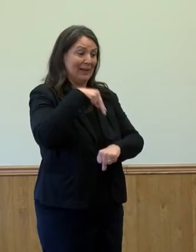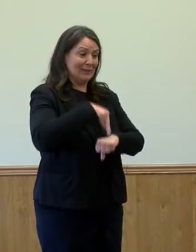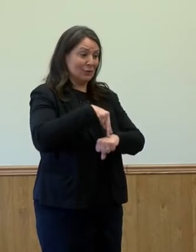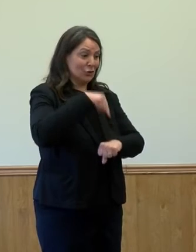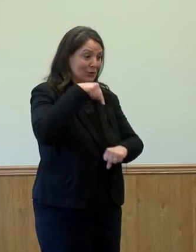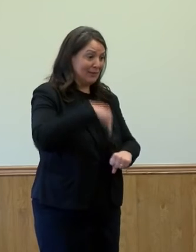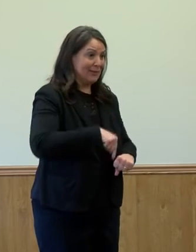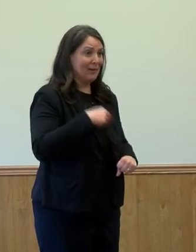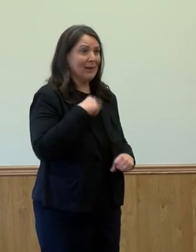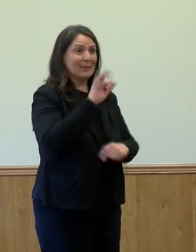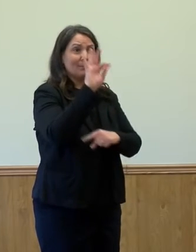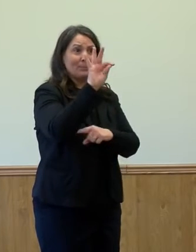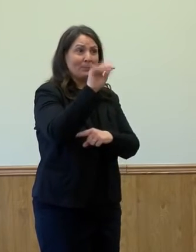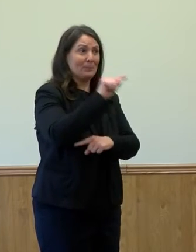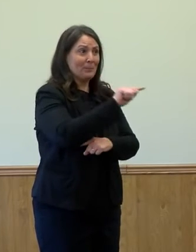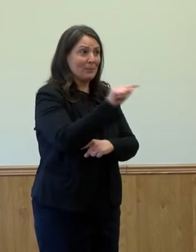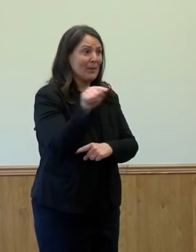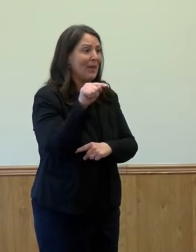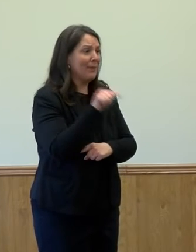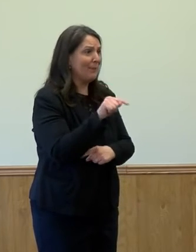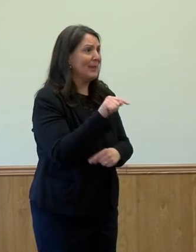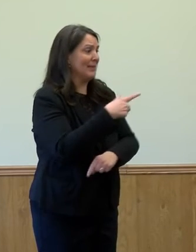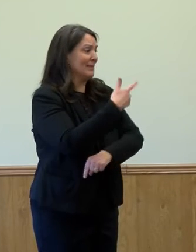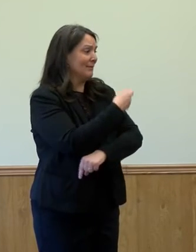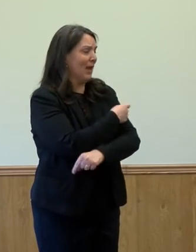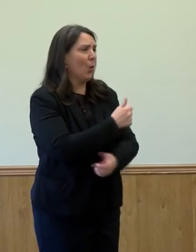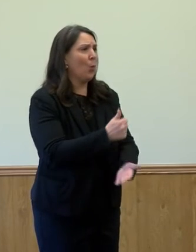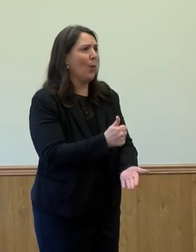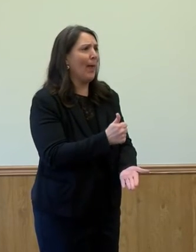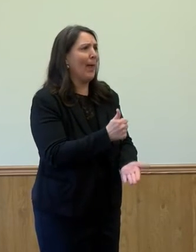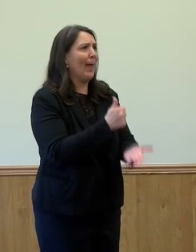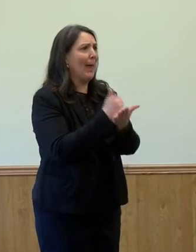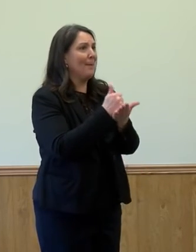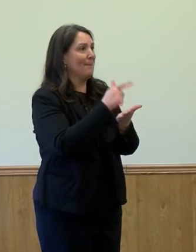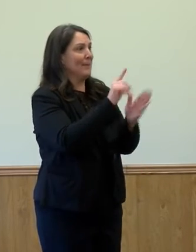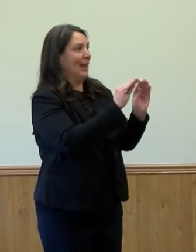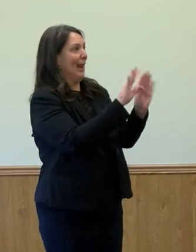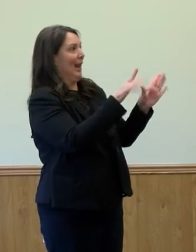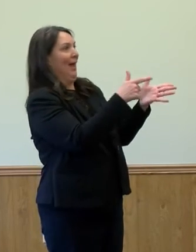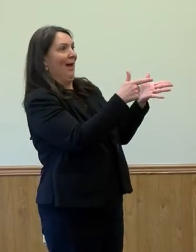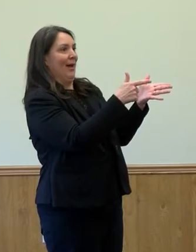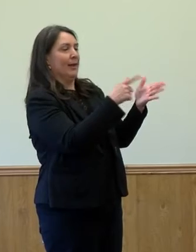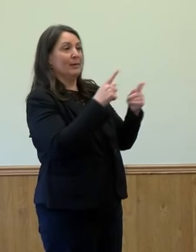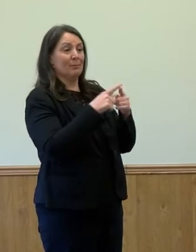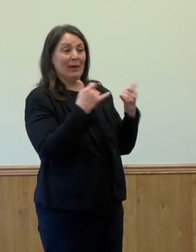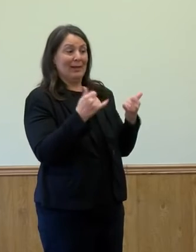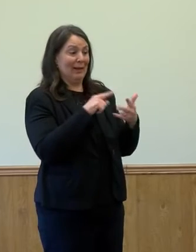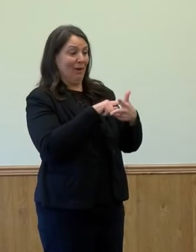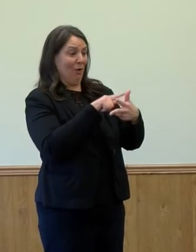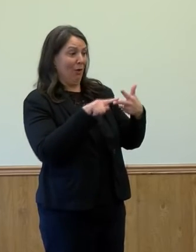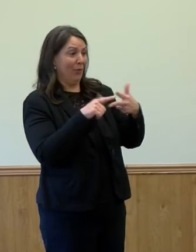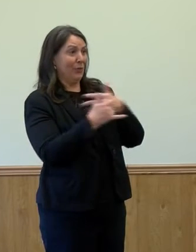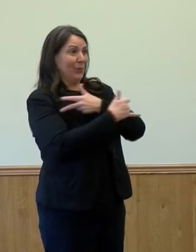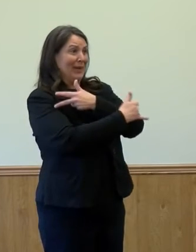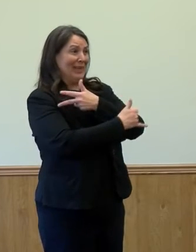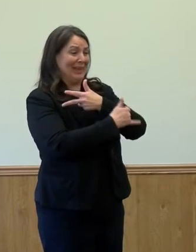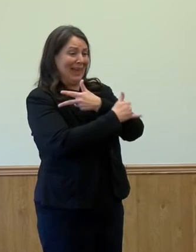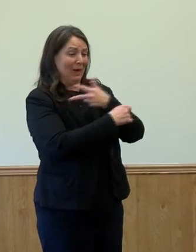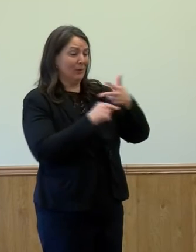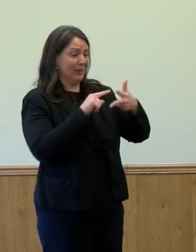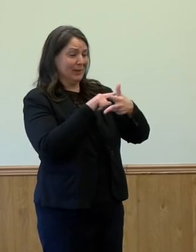told you all that this was a light at the end of the tunnel. But today, all three counties sit just shy